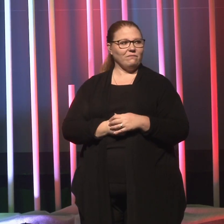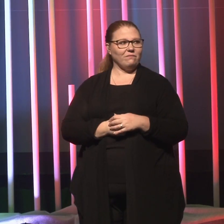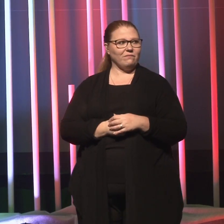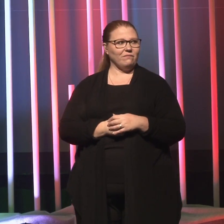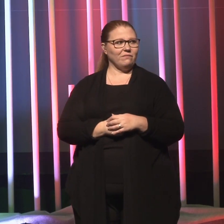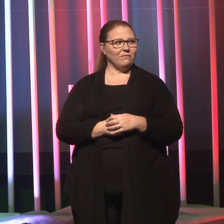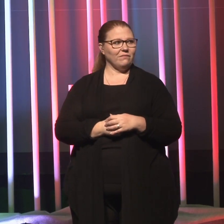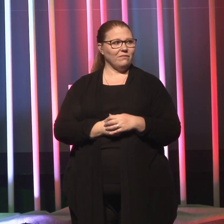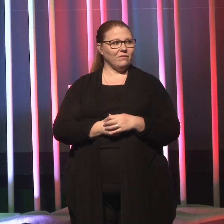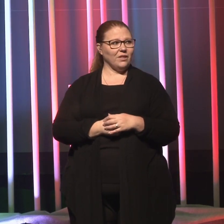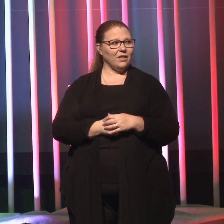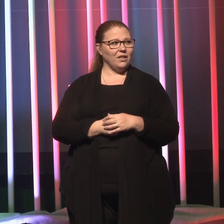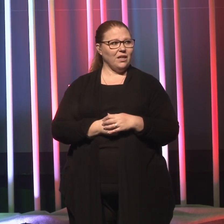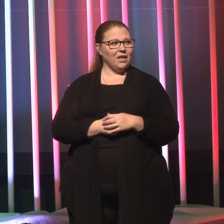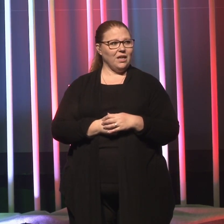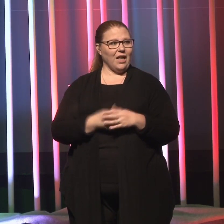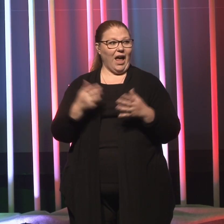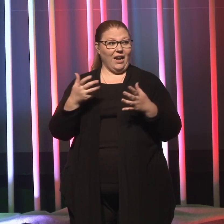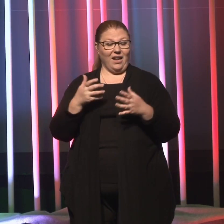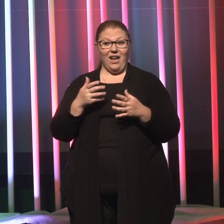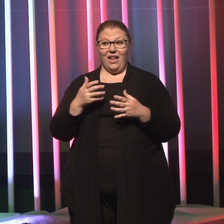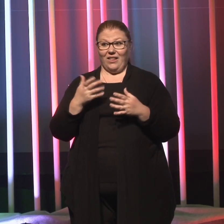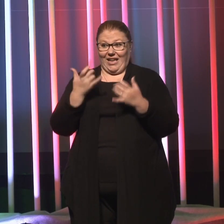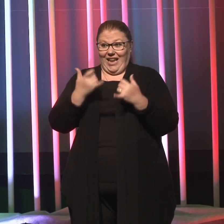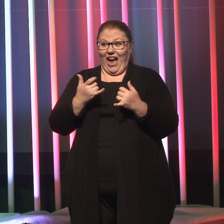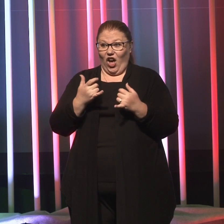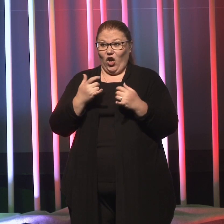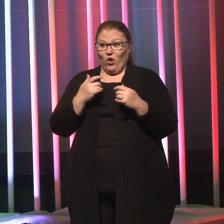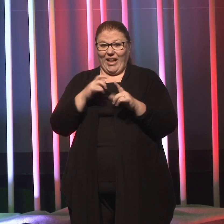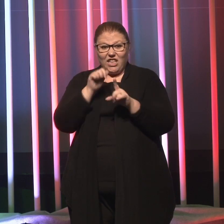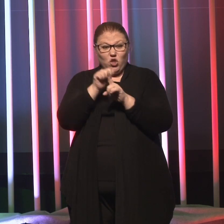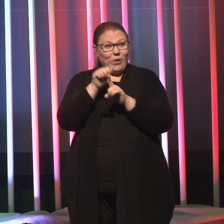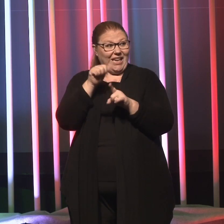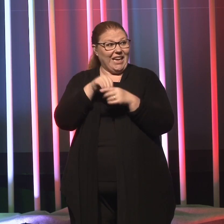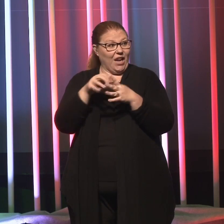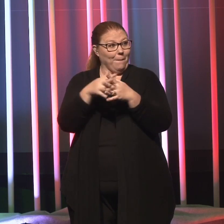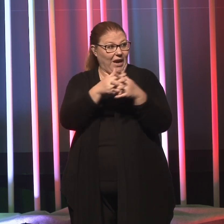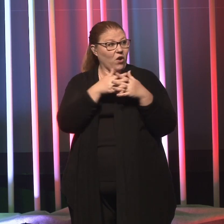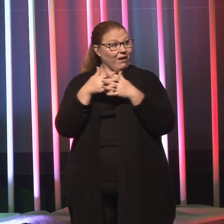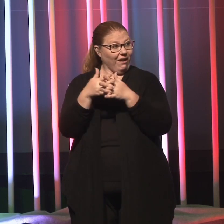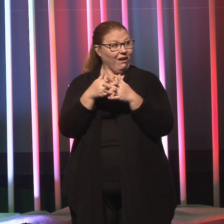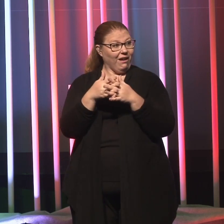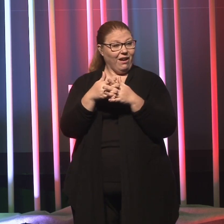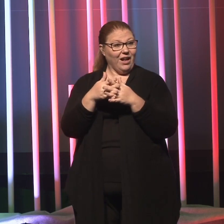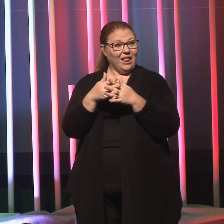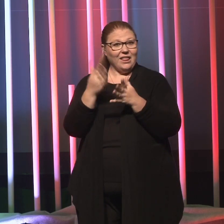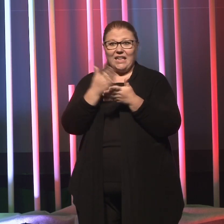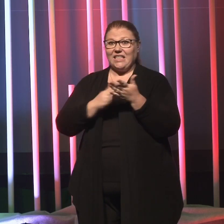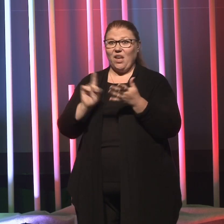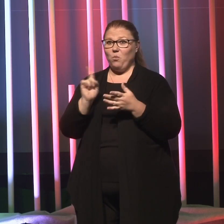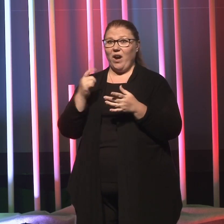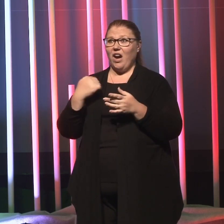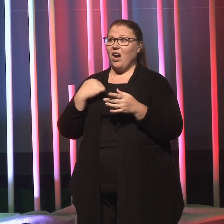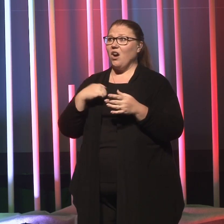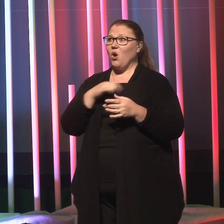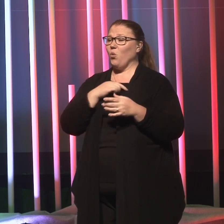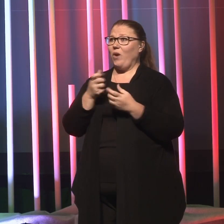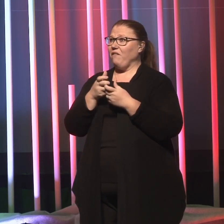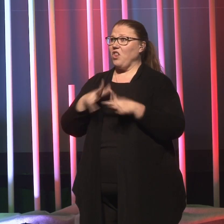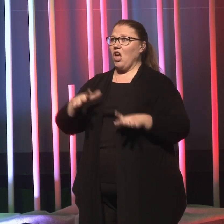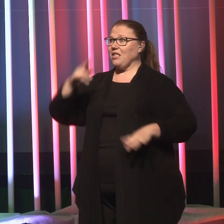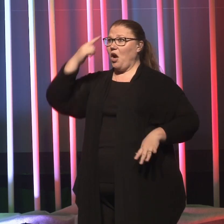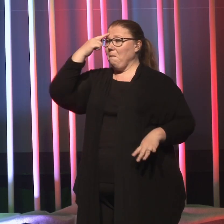And this is where it gets tricky for those following Jesus in America. Because somewhere along the way, we've lost our minds and